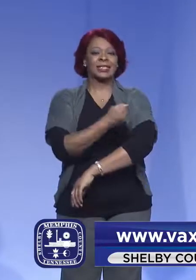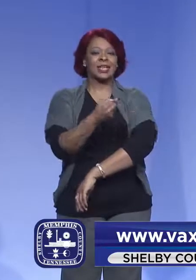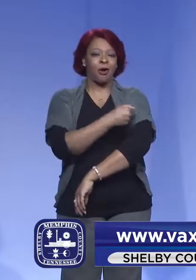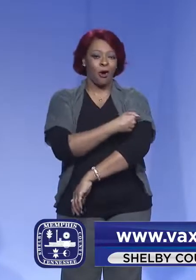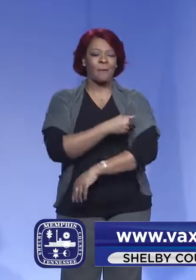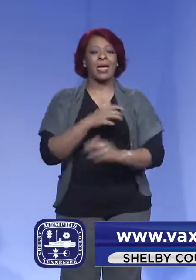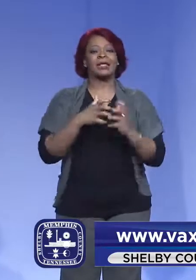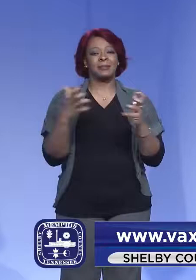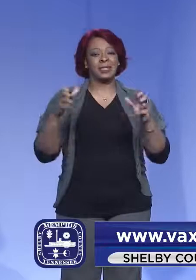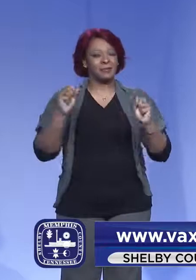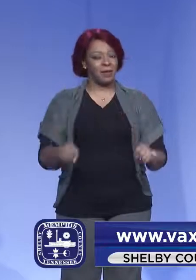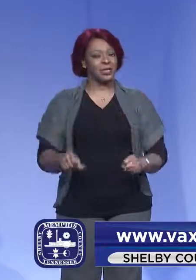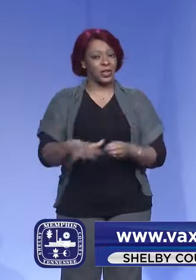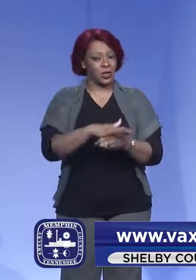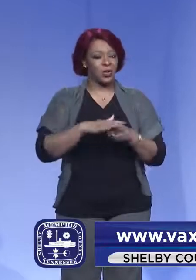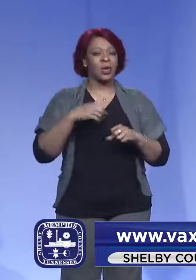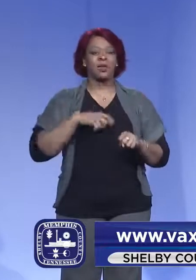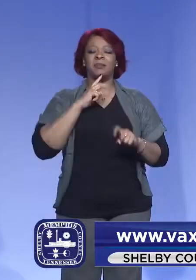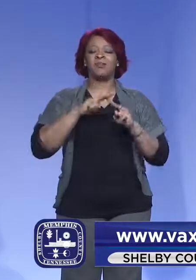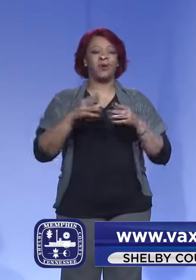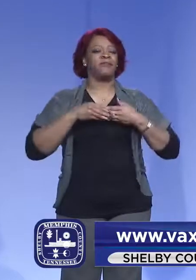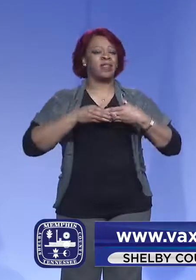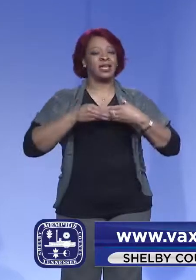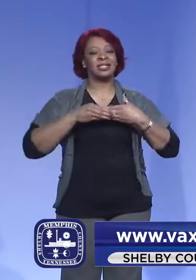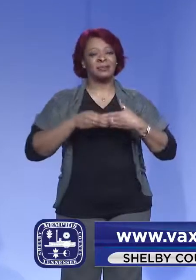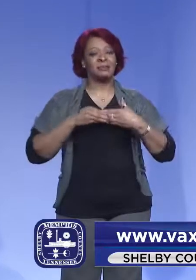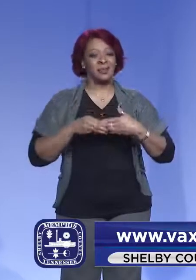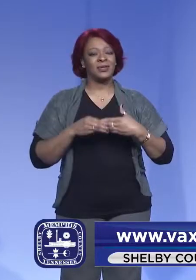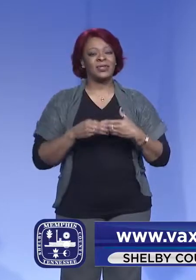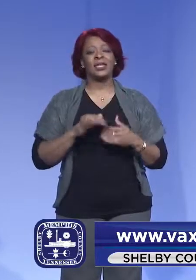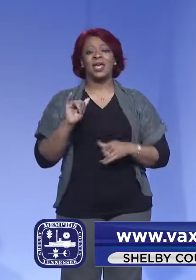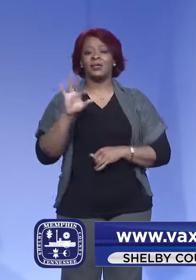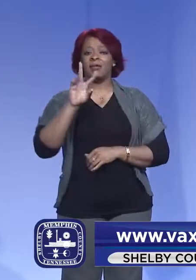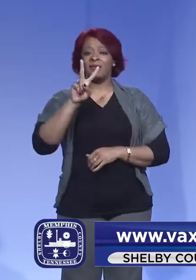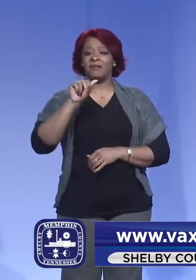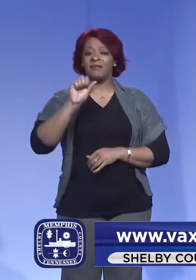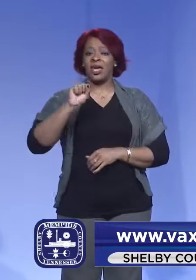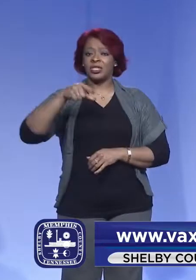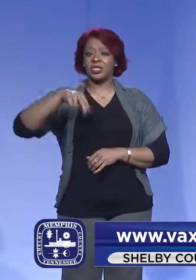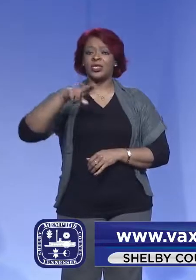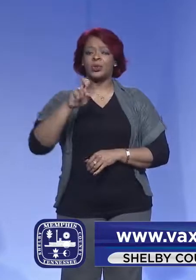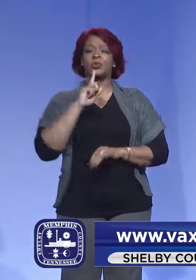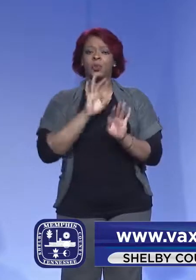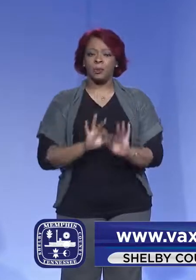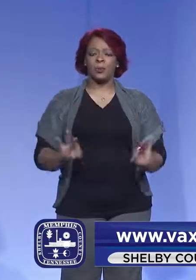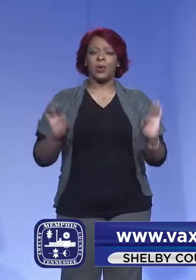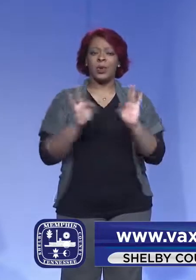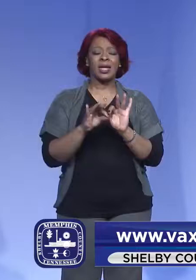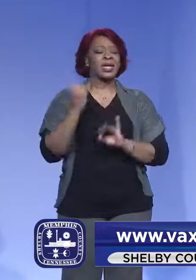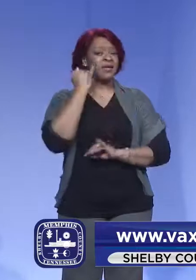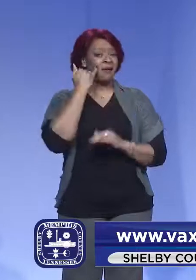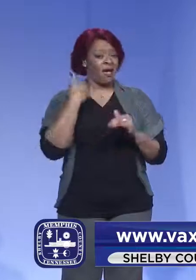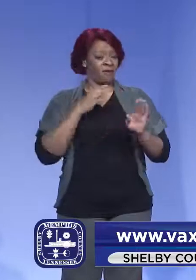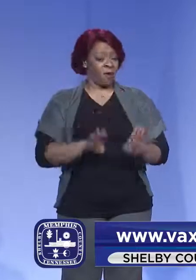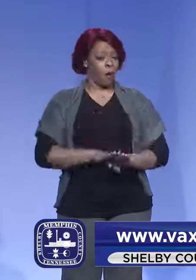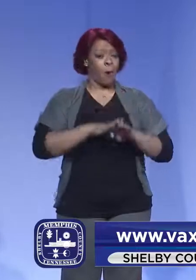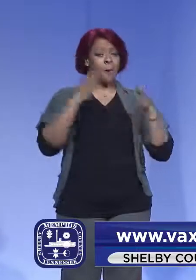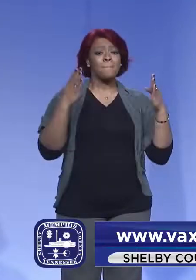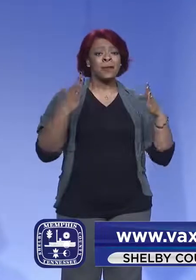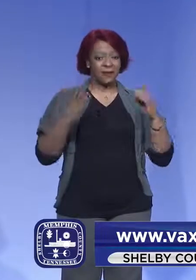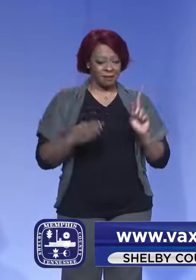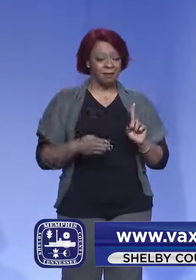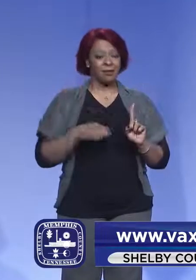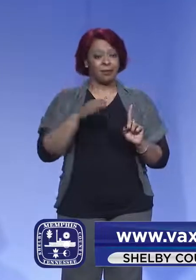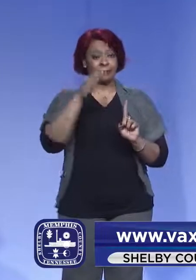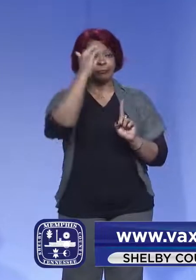we can locally, which means we have to be flexible. And that's why VaxQ is important, is that if we have openings, we can use